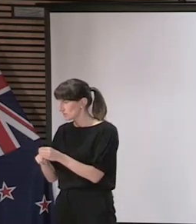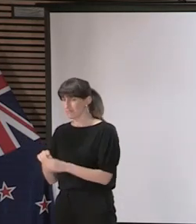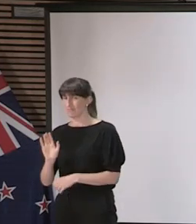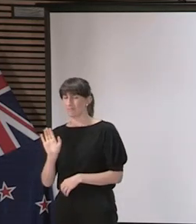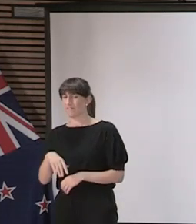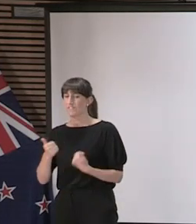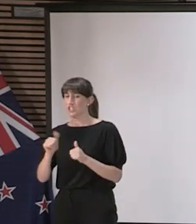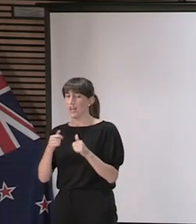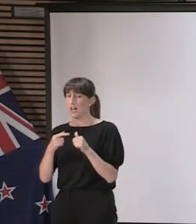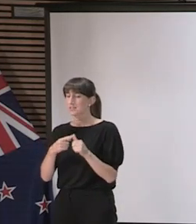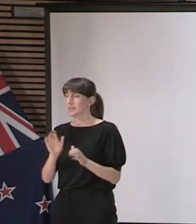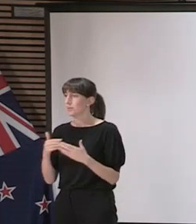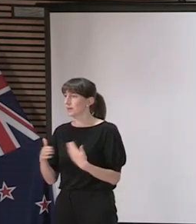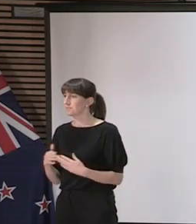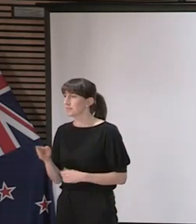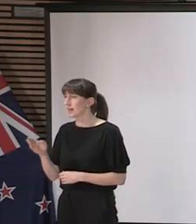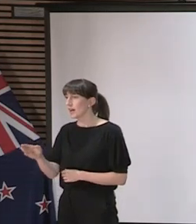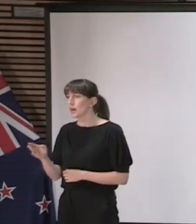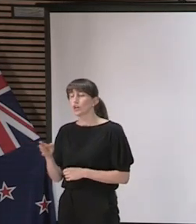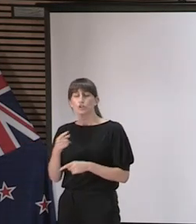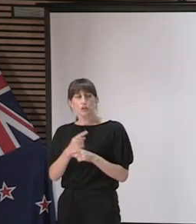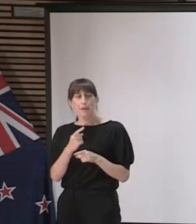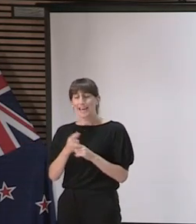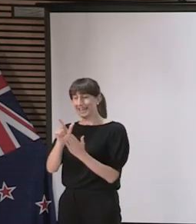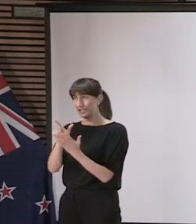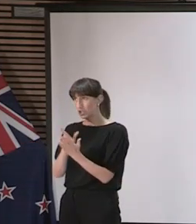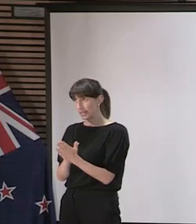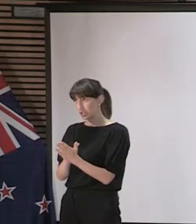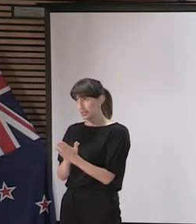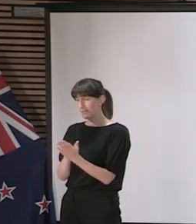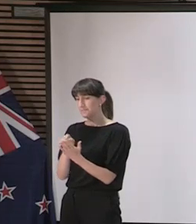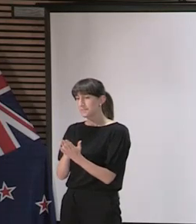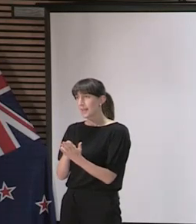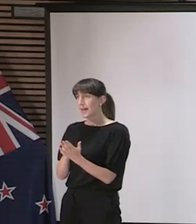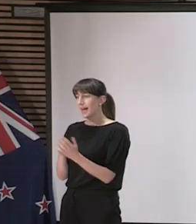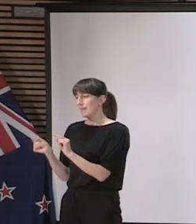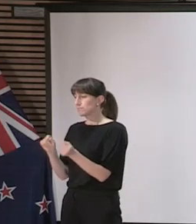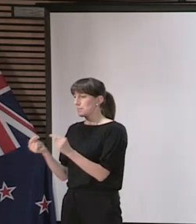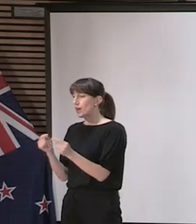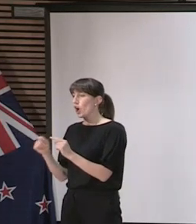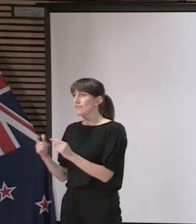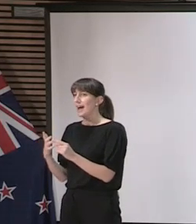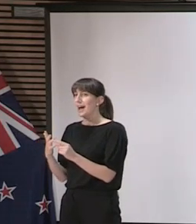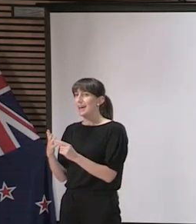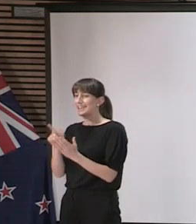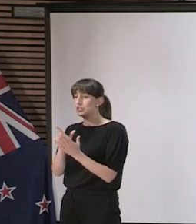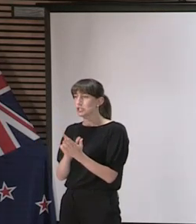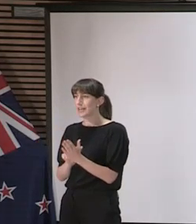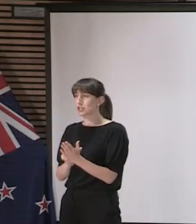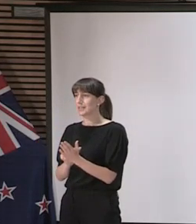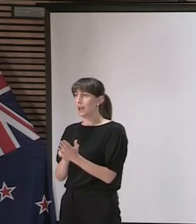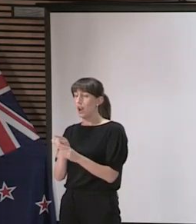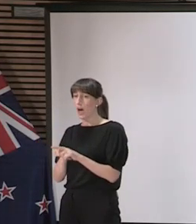progressing legislation, particularly contentious legislation like prisoner voting, do you think it's appropriate for it to be progressing, particularly when people have